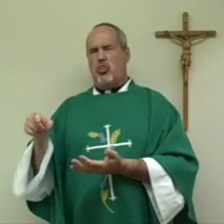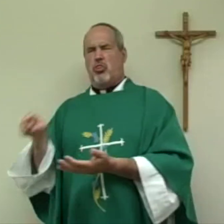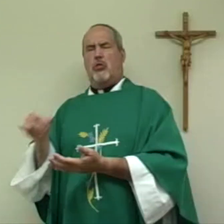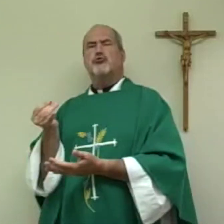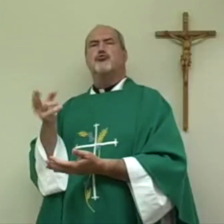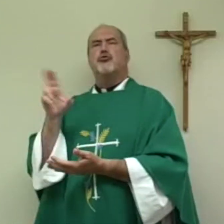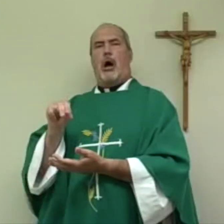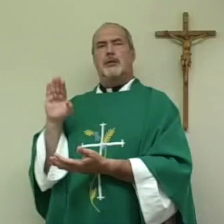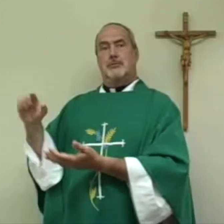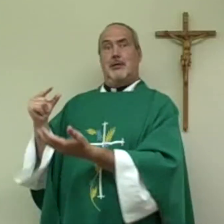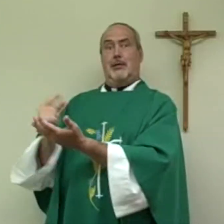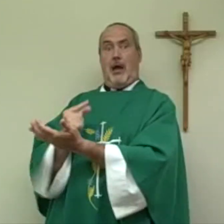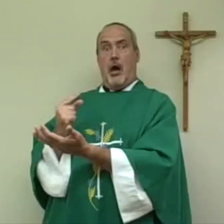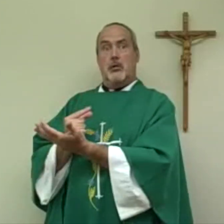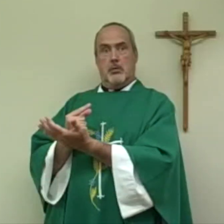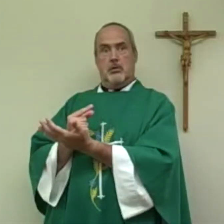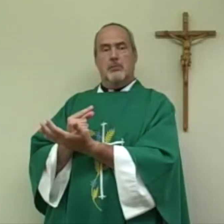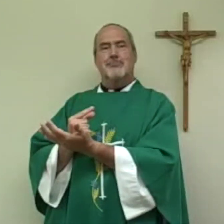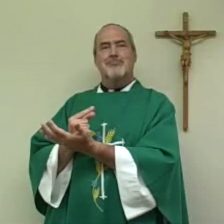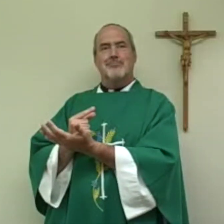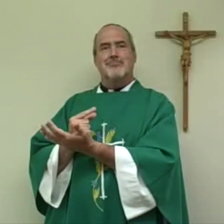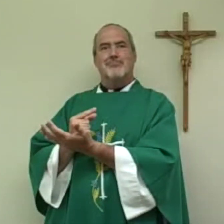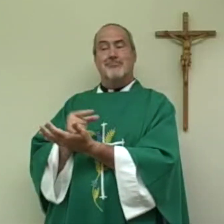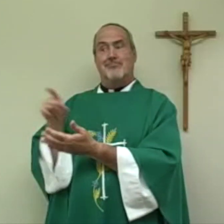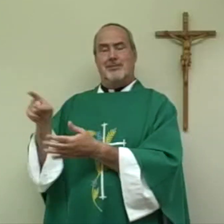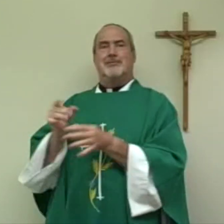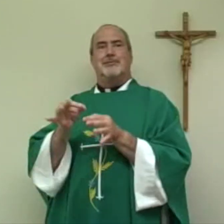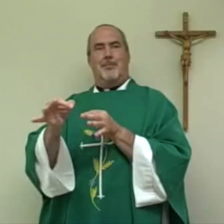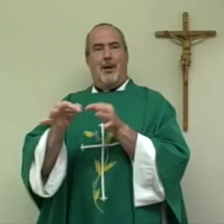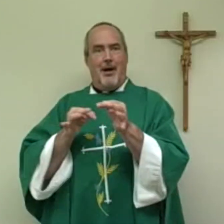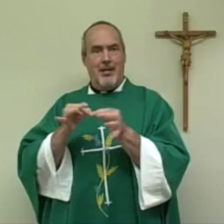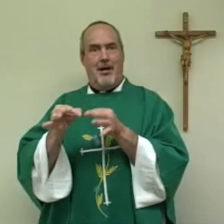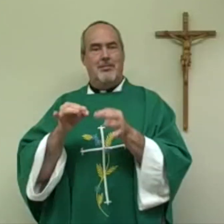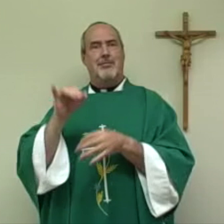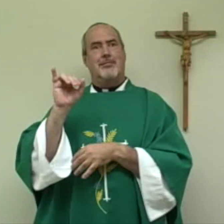I'm not going to talk about today's gospel, but I'm going to talk about something out of the Gospel of John,